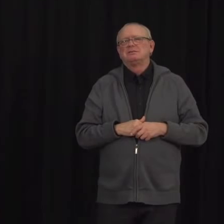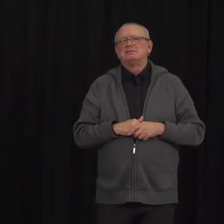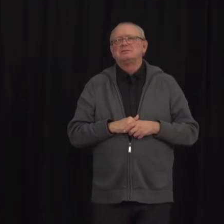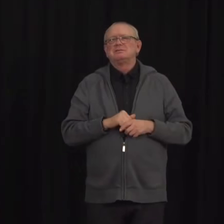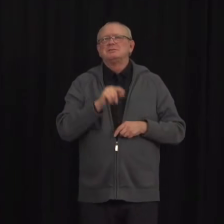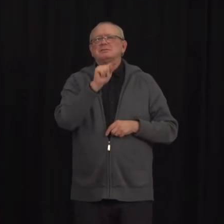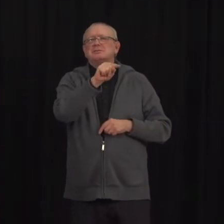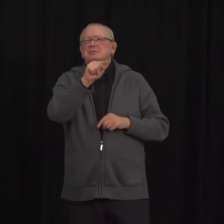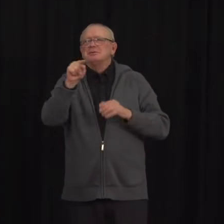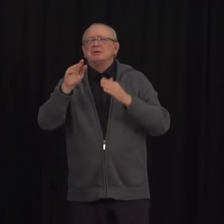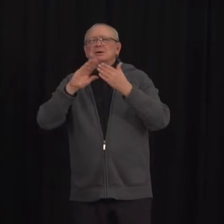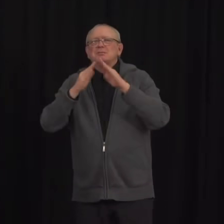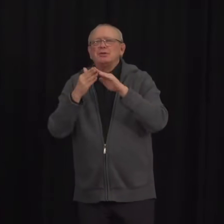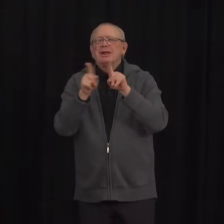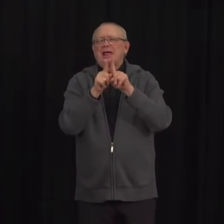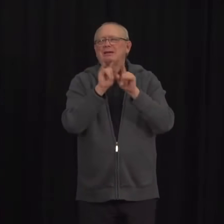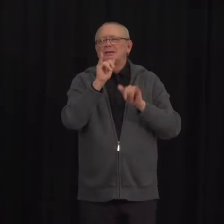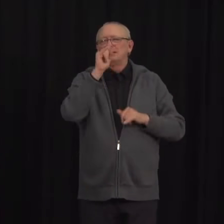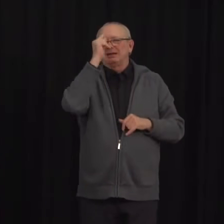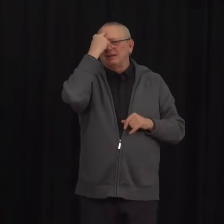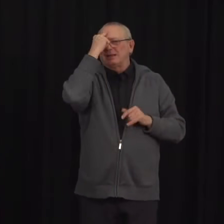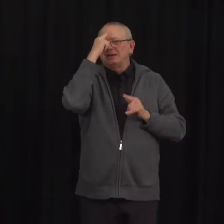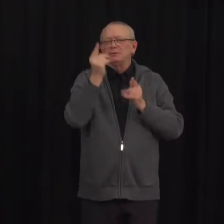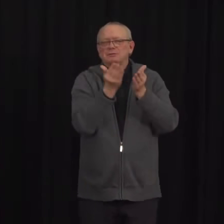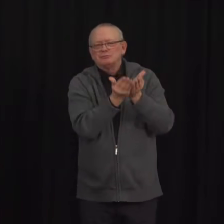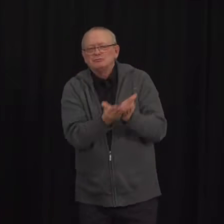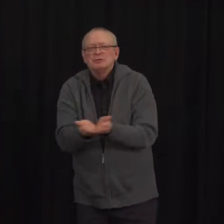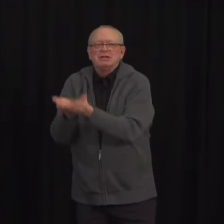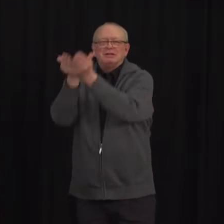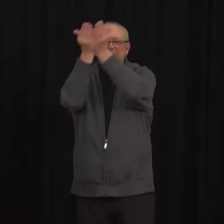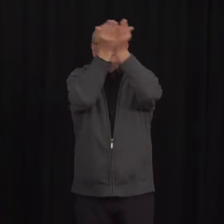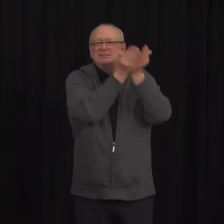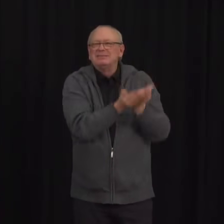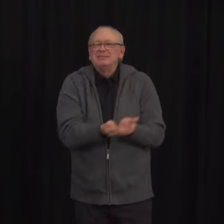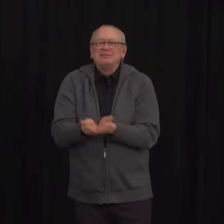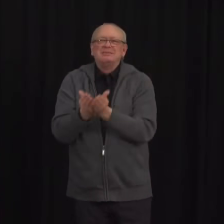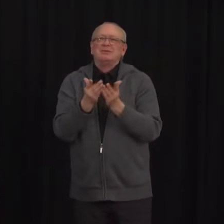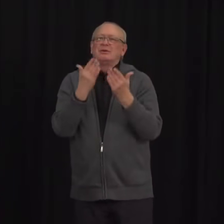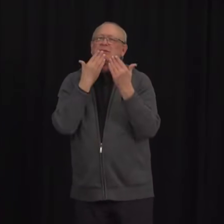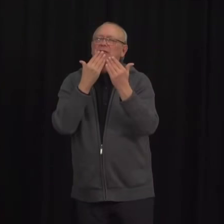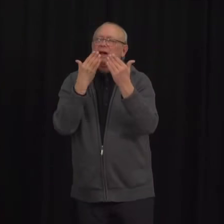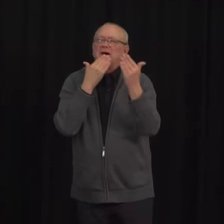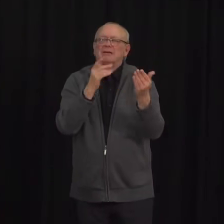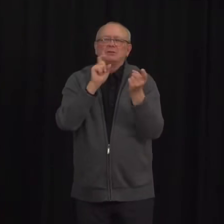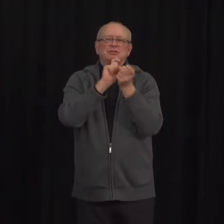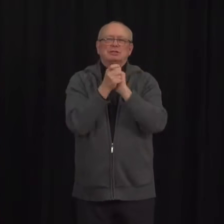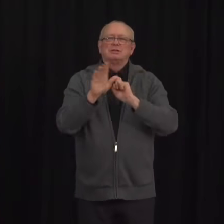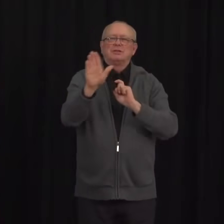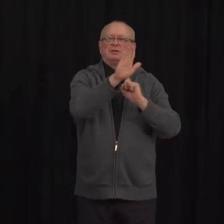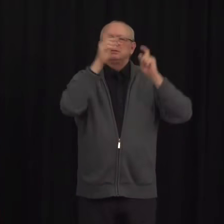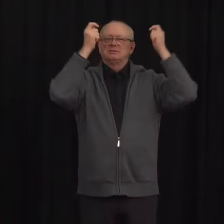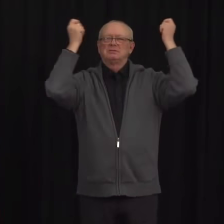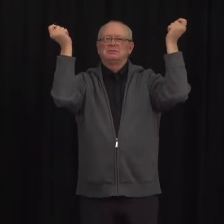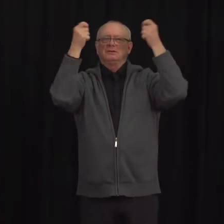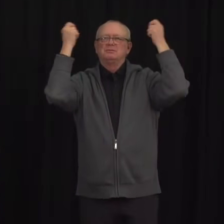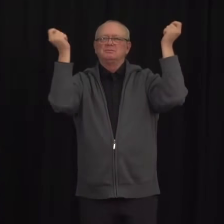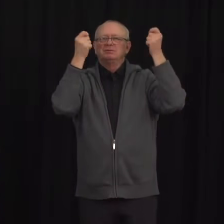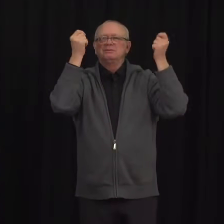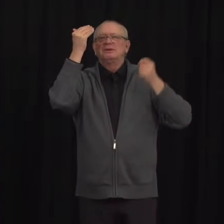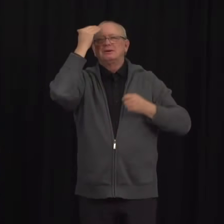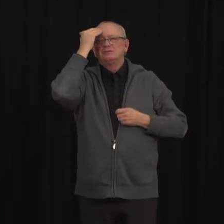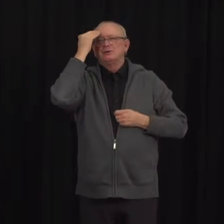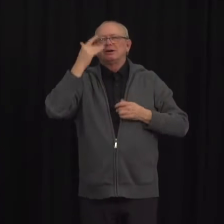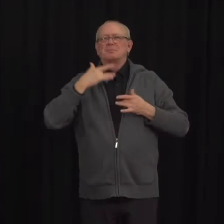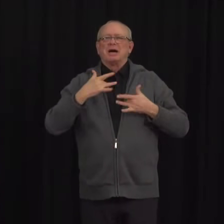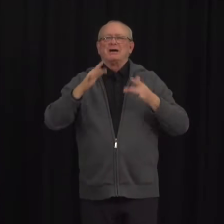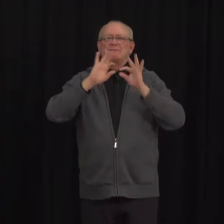I want to thank you for adjusting your celebrations this year. I know gatherings with friends and relatives and enjoying meals together are